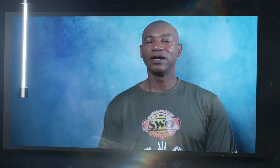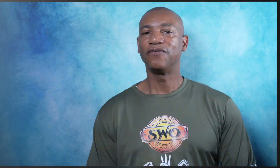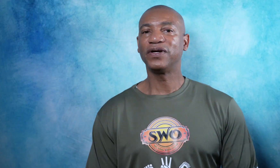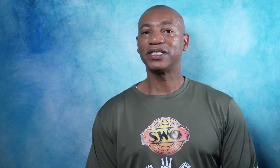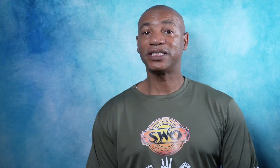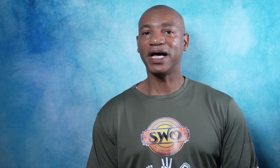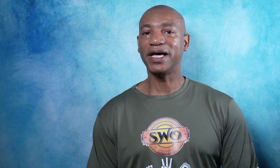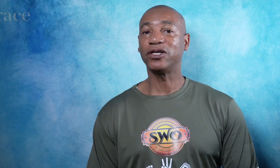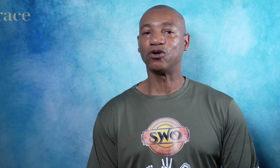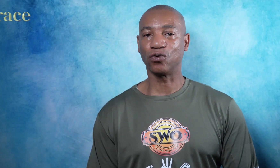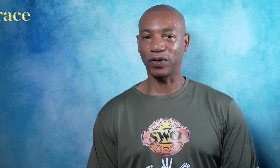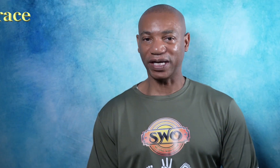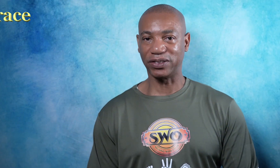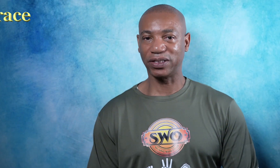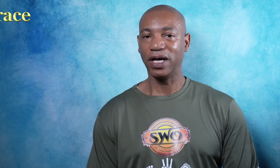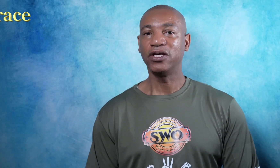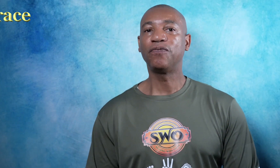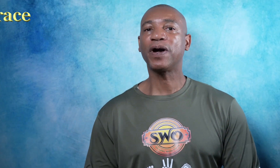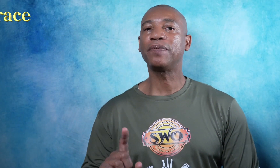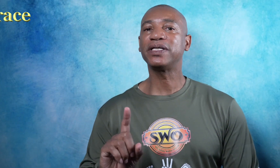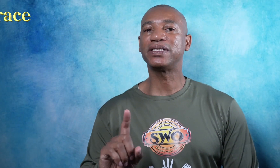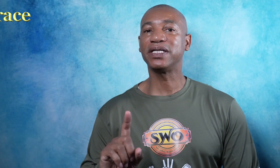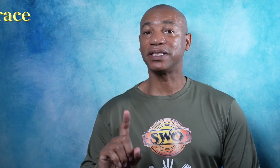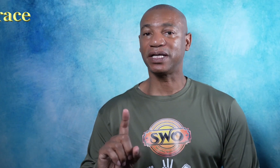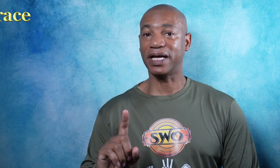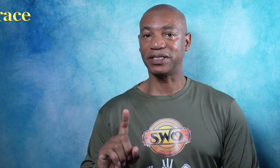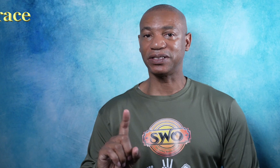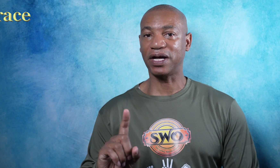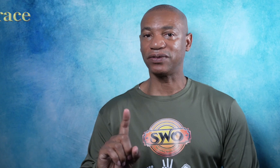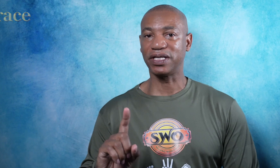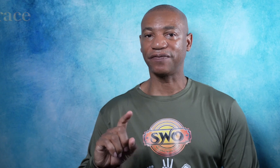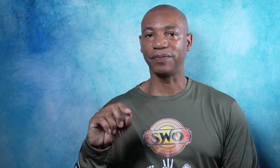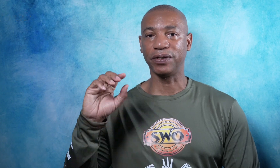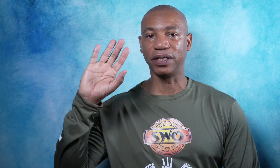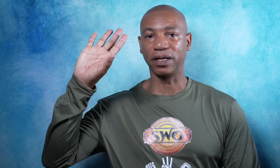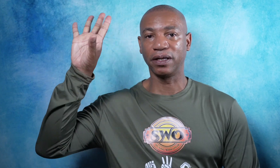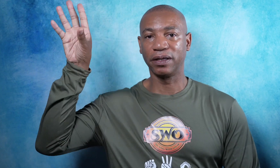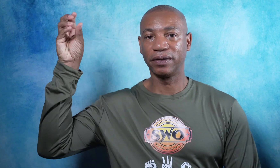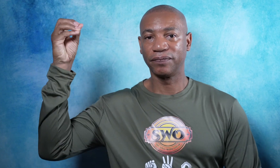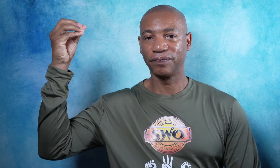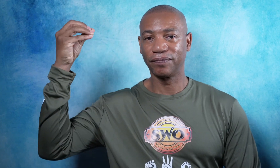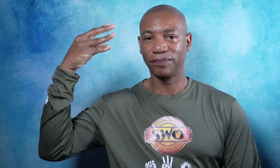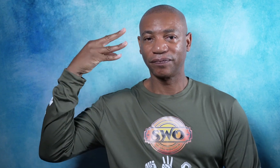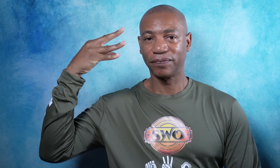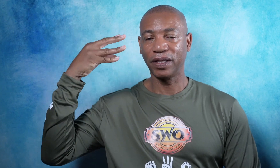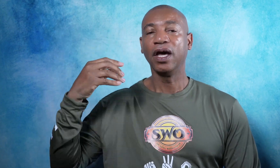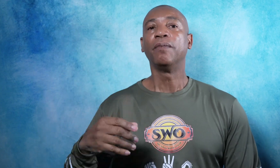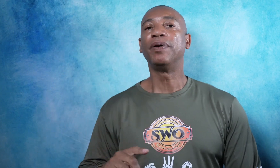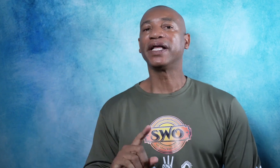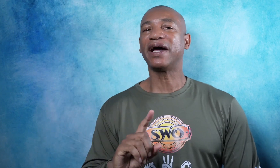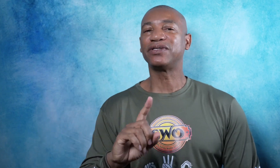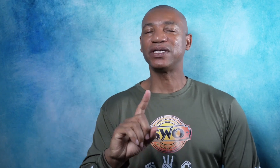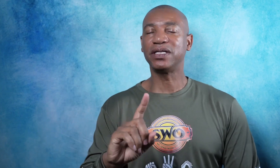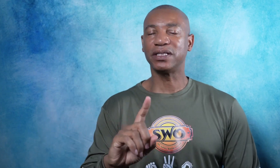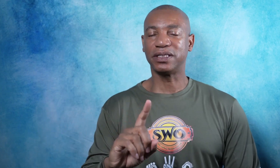For the sign grace, you've probably seen it done like this out in the deaf community. But I've seen it